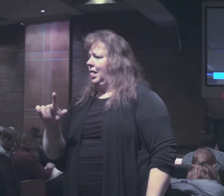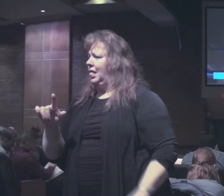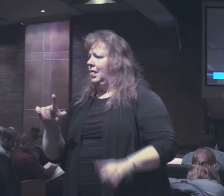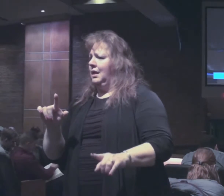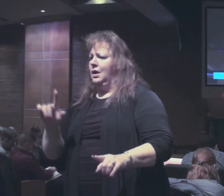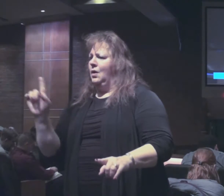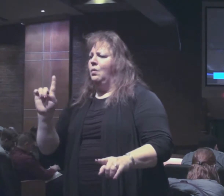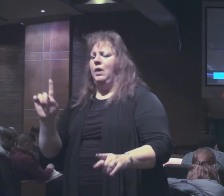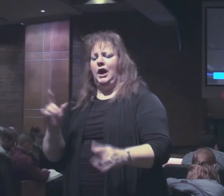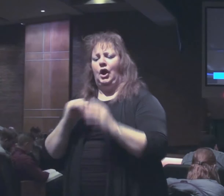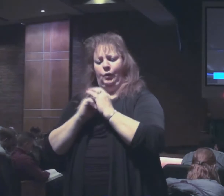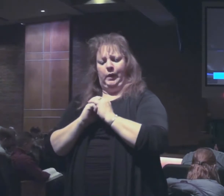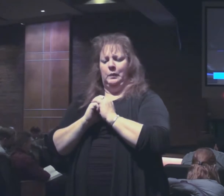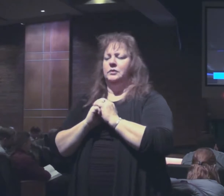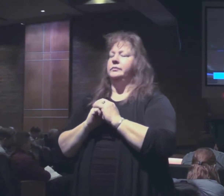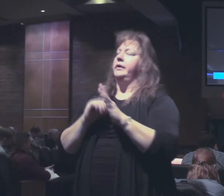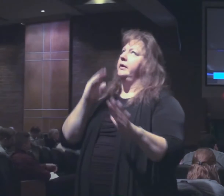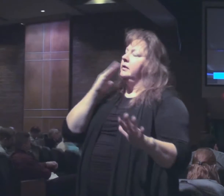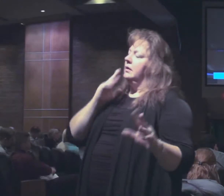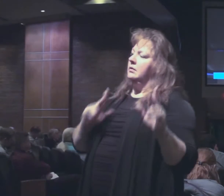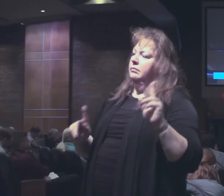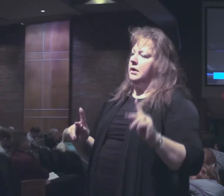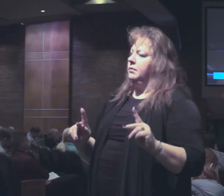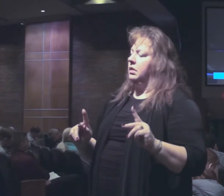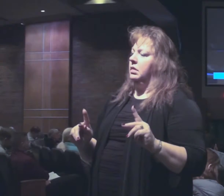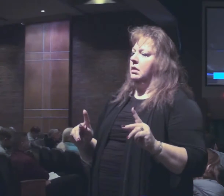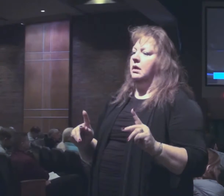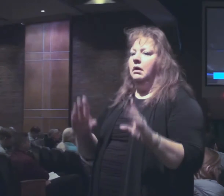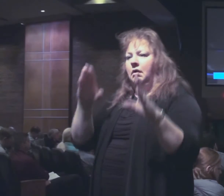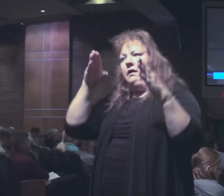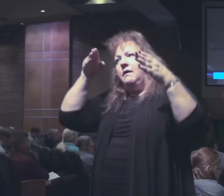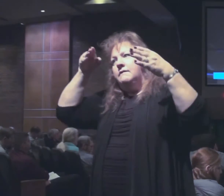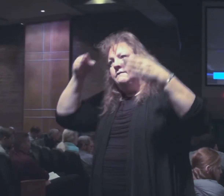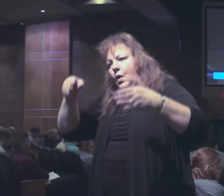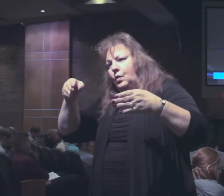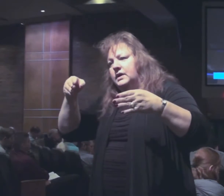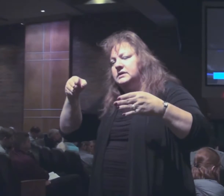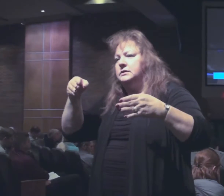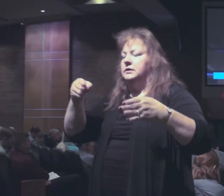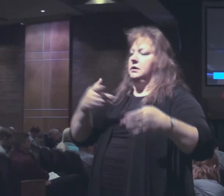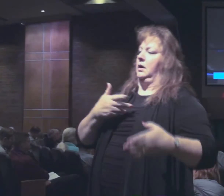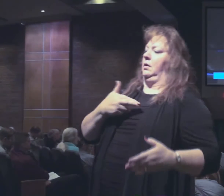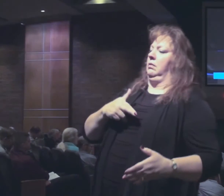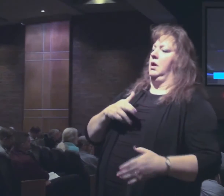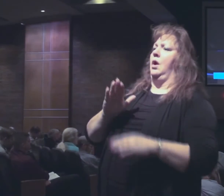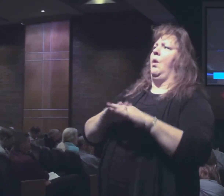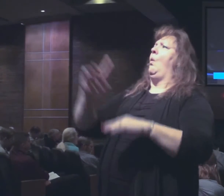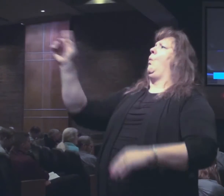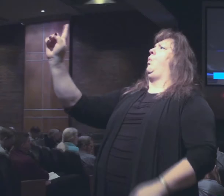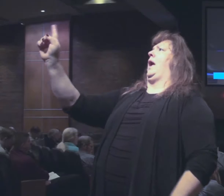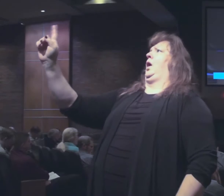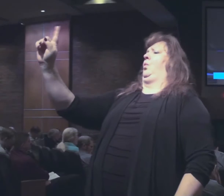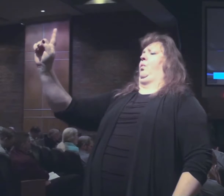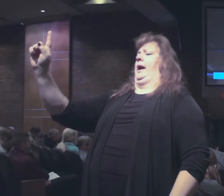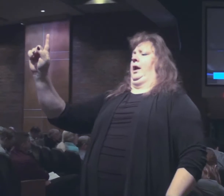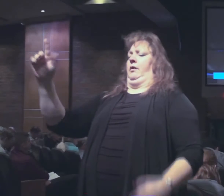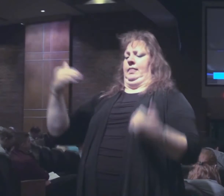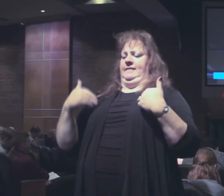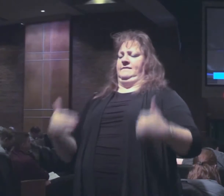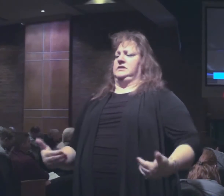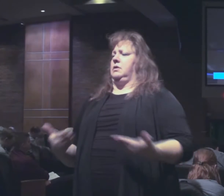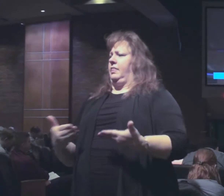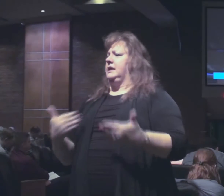we worship? You know, people are always, unbelievers are always focused, if they're religious at all, on the physical side of